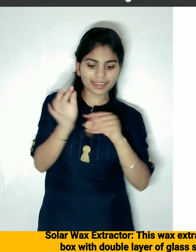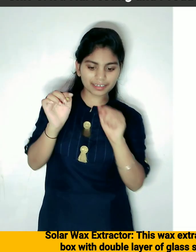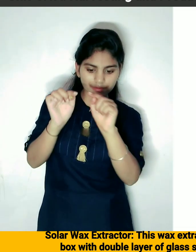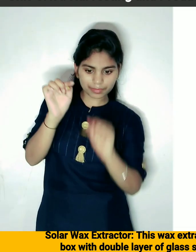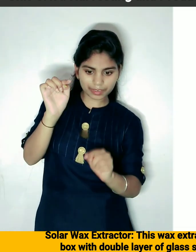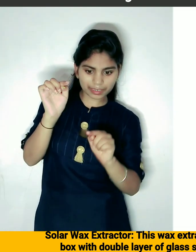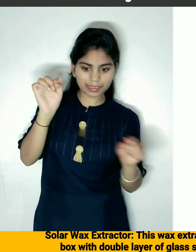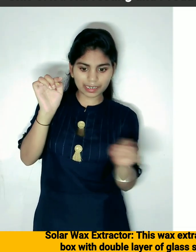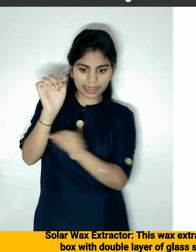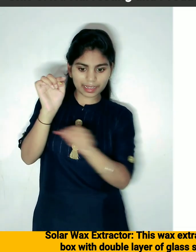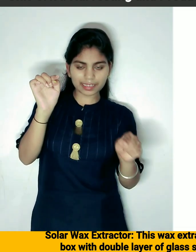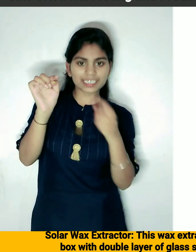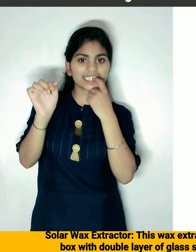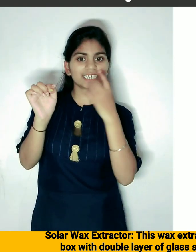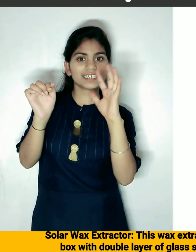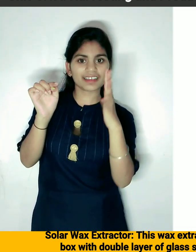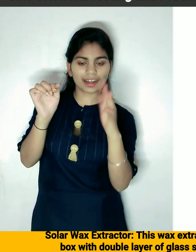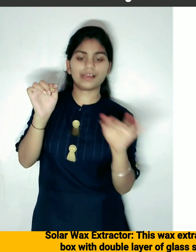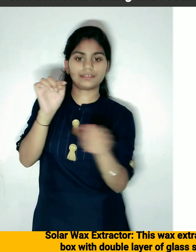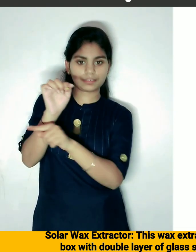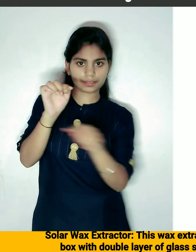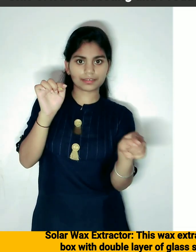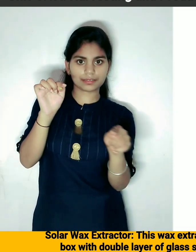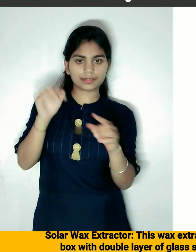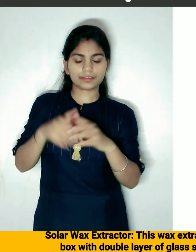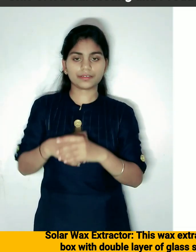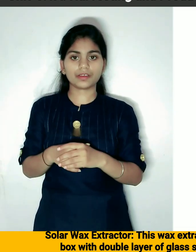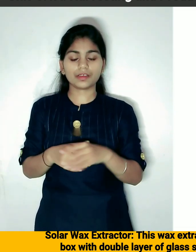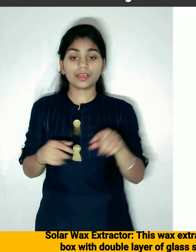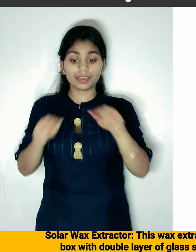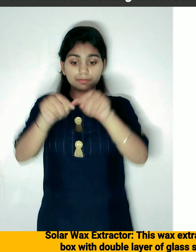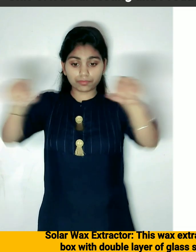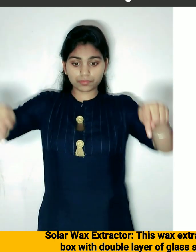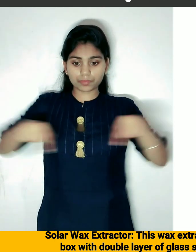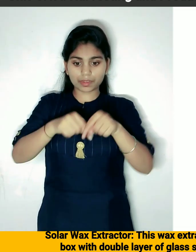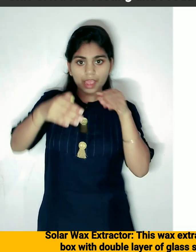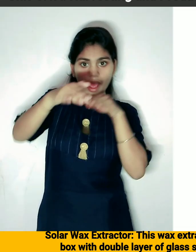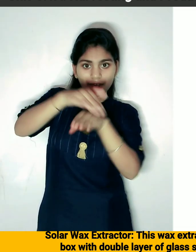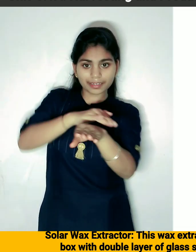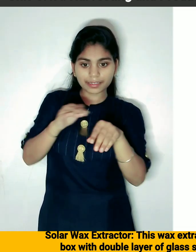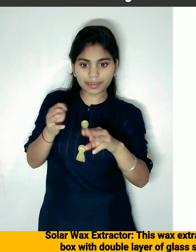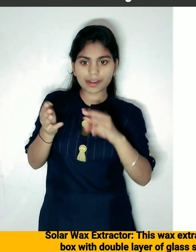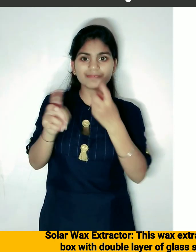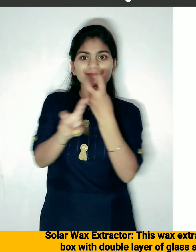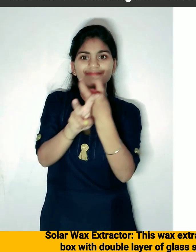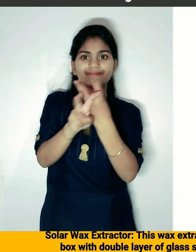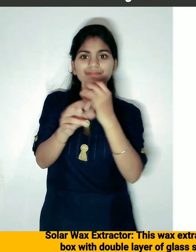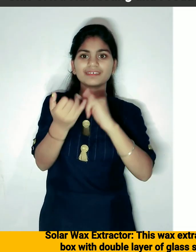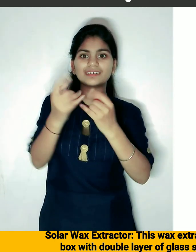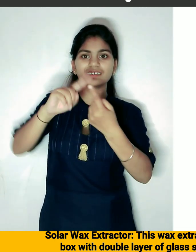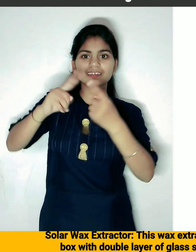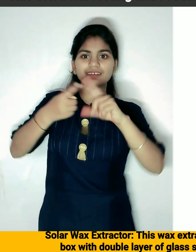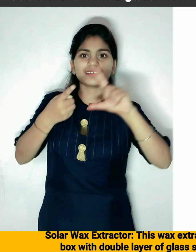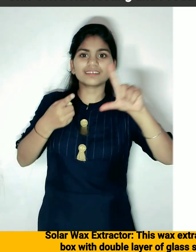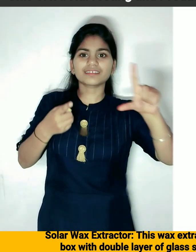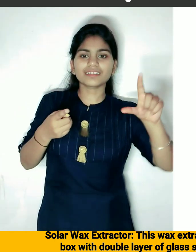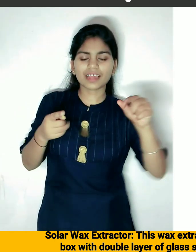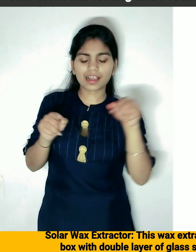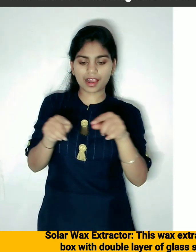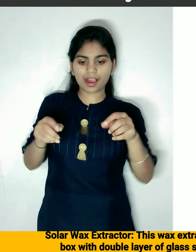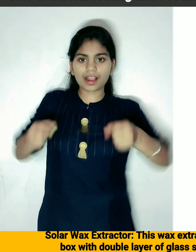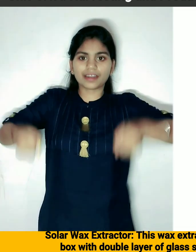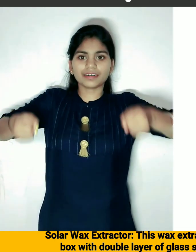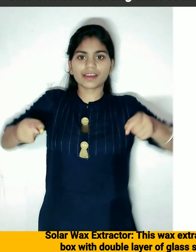Inside the container, a metallic tray is placed in such a way that it is inclined towards one of